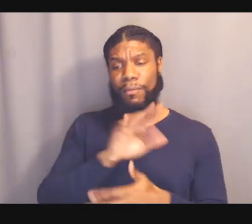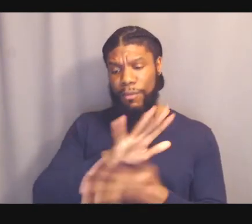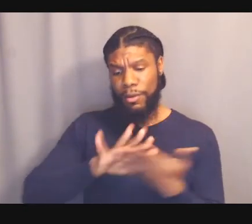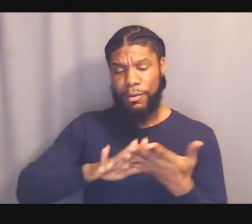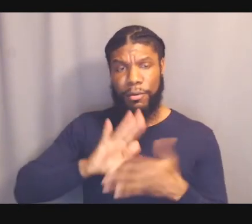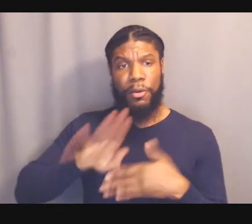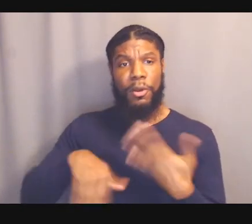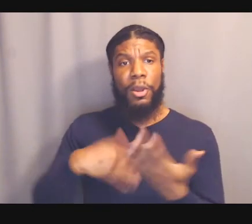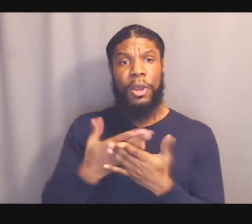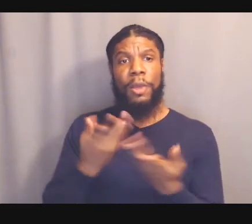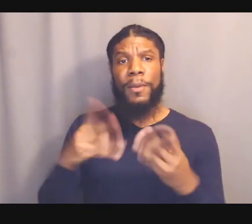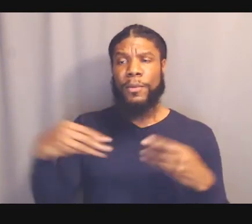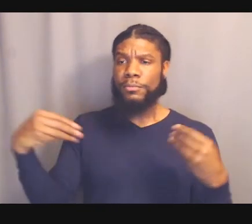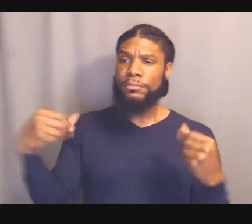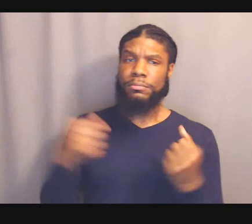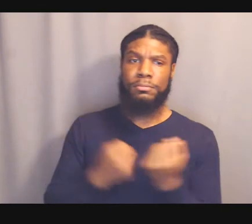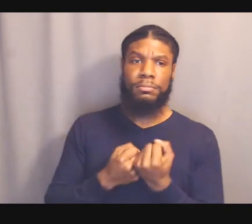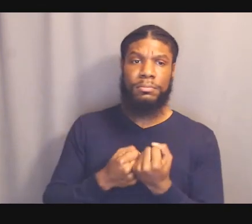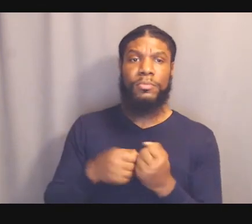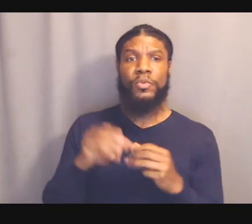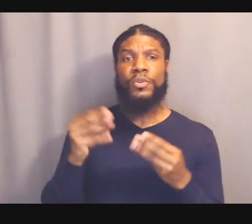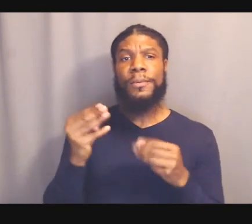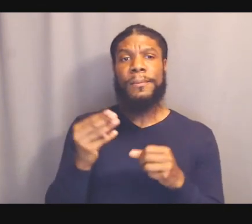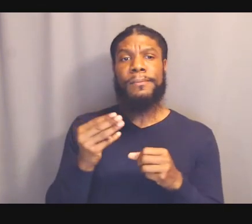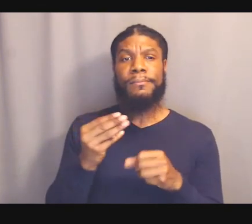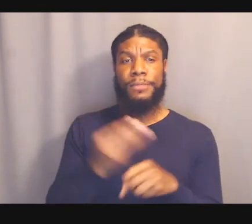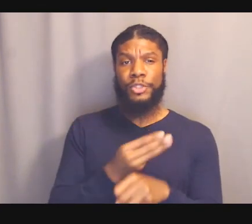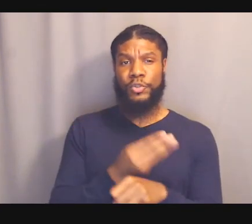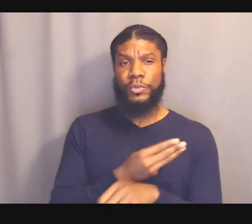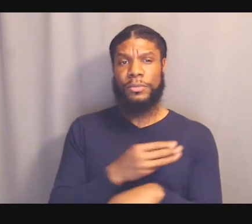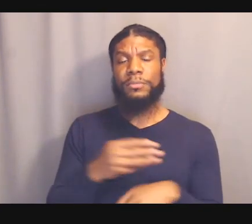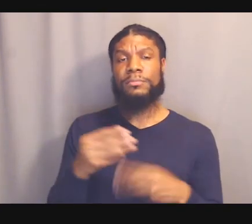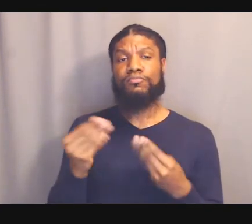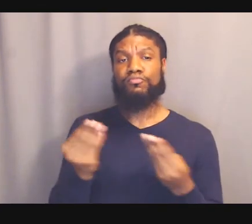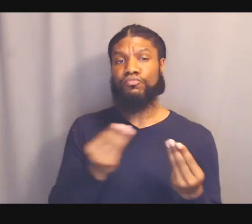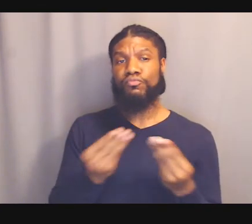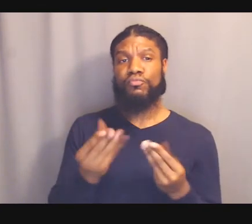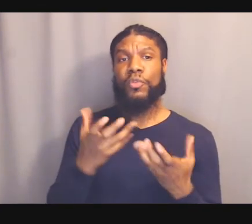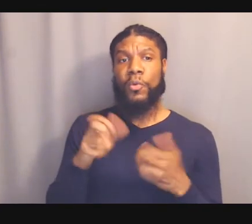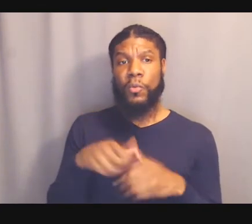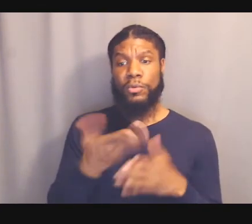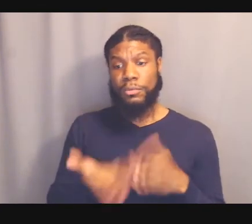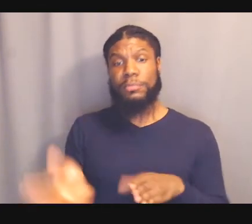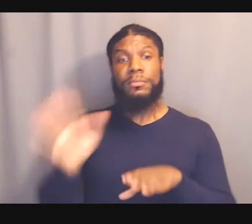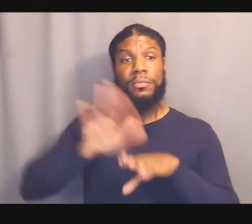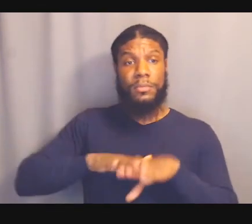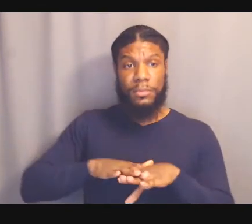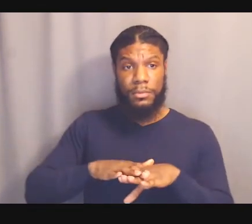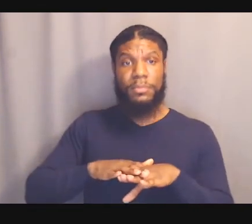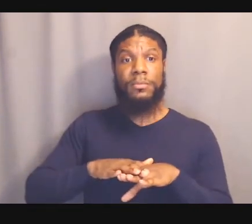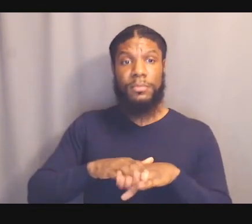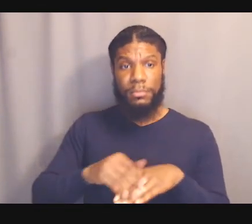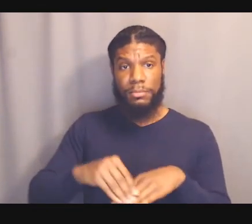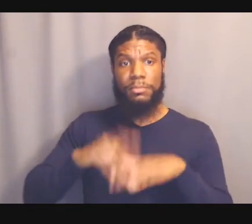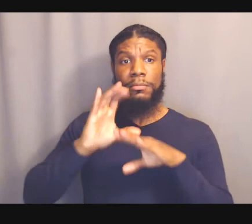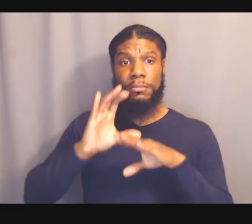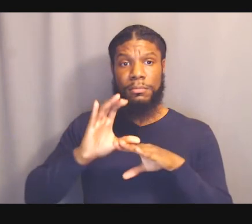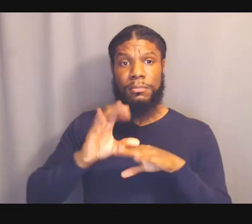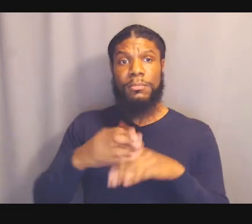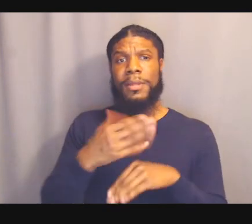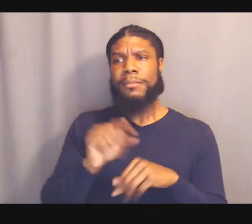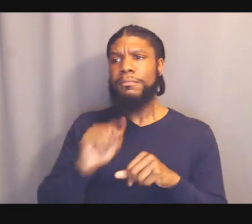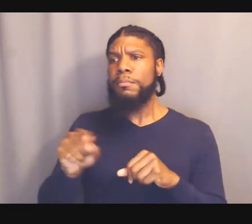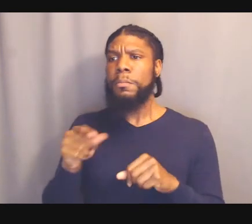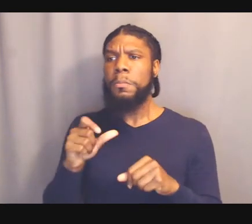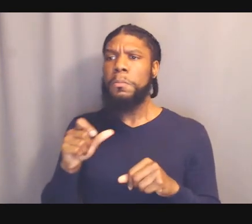sowed into the ministry. Multiply it, God, so it can be used for your kingdom. And then, God, strengthen the faith of those who didn't give. Allow